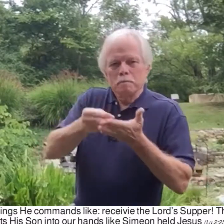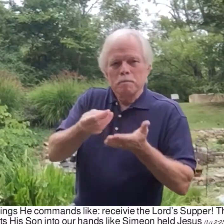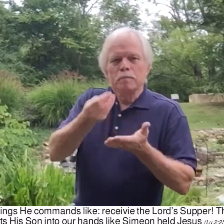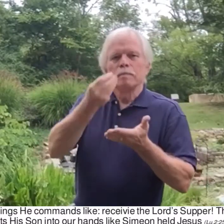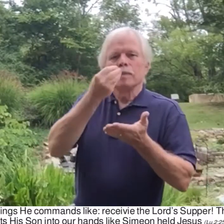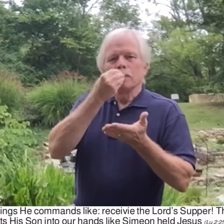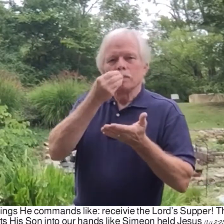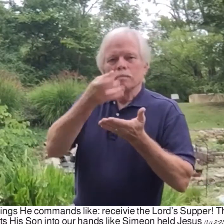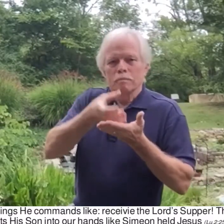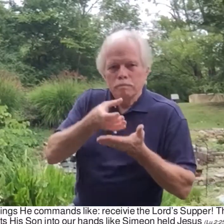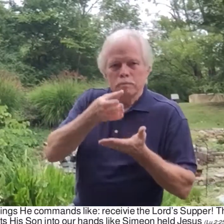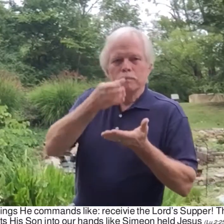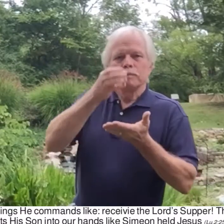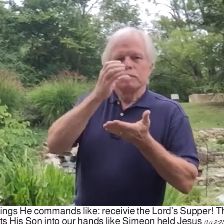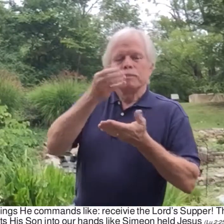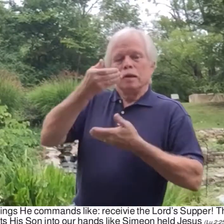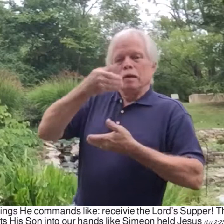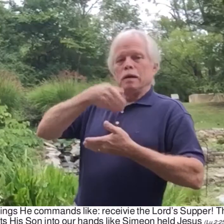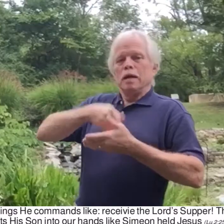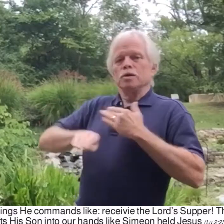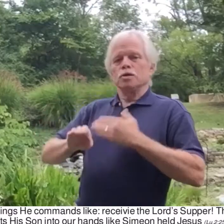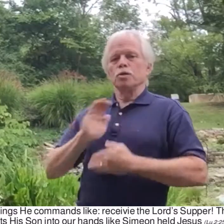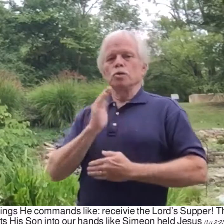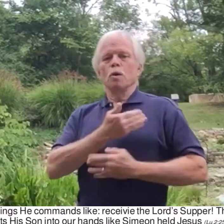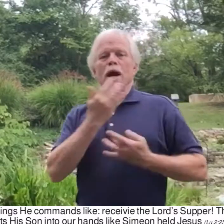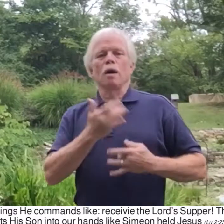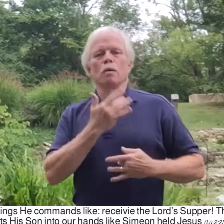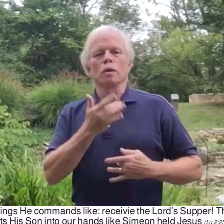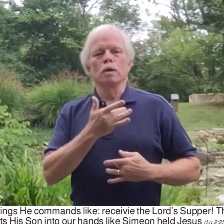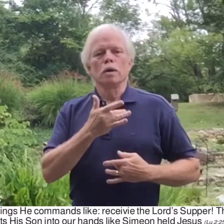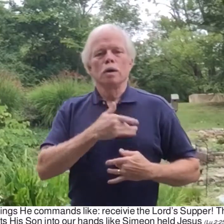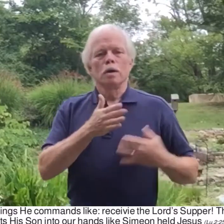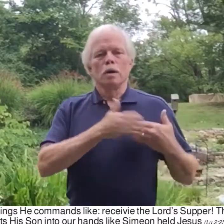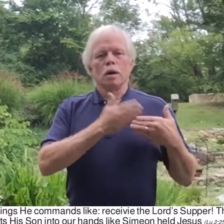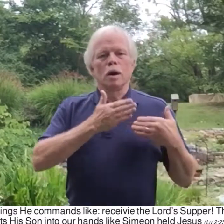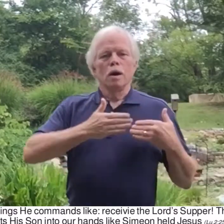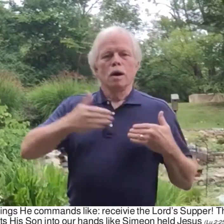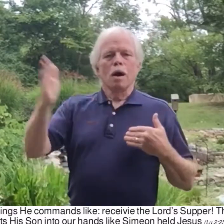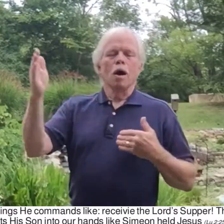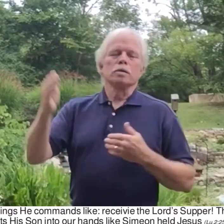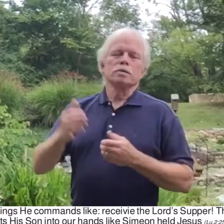into our hearts.